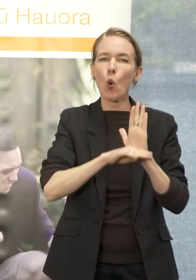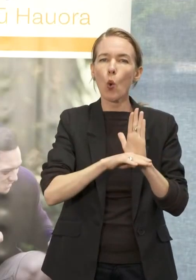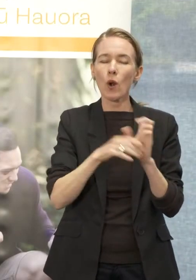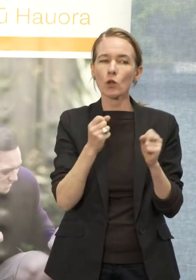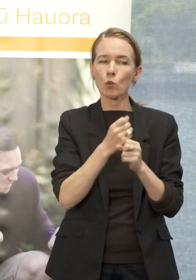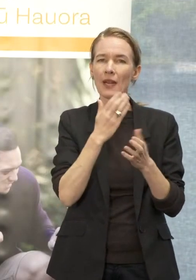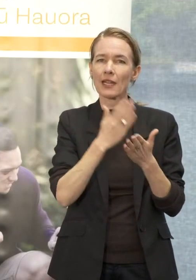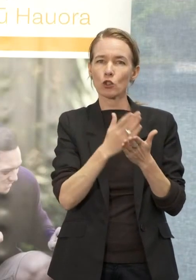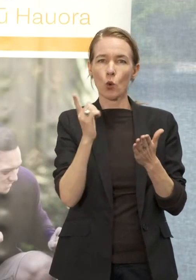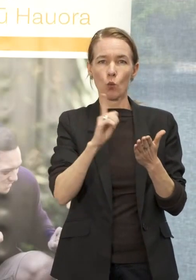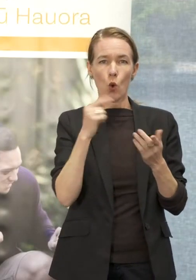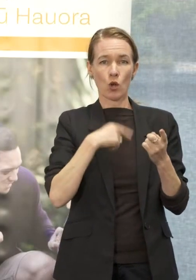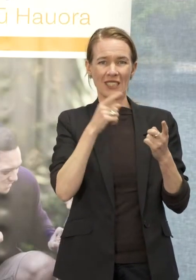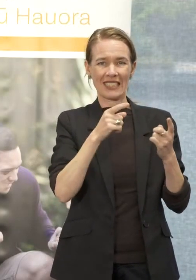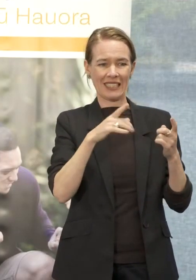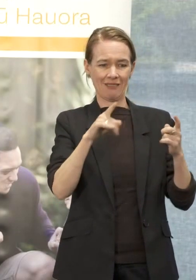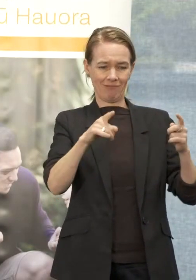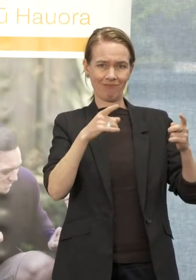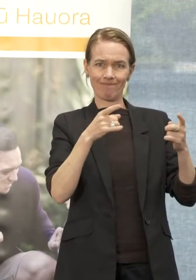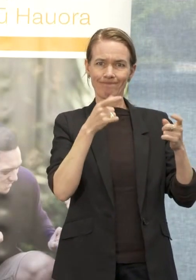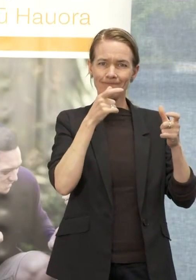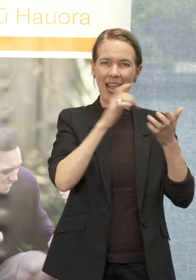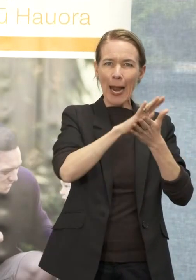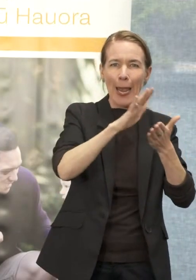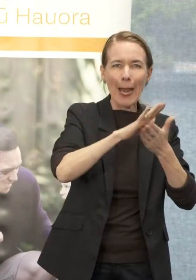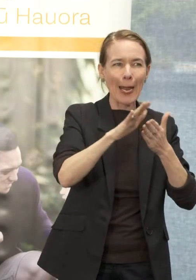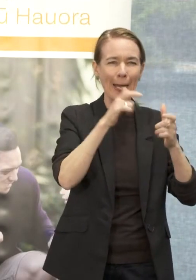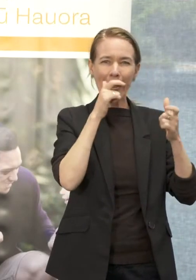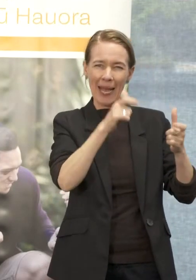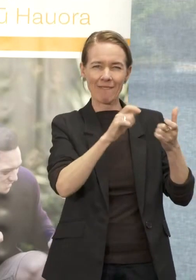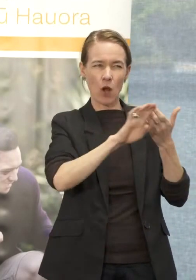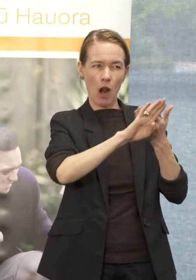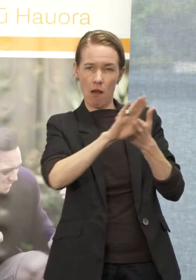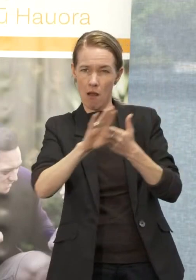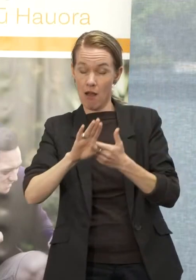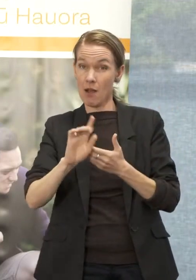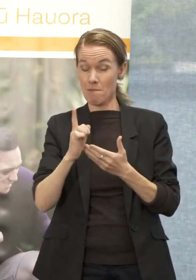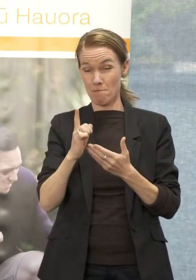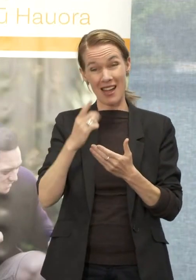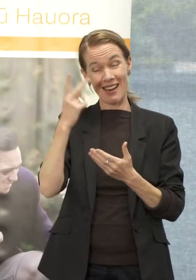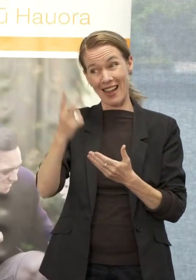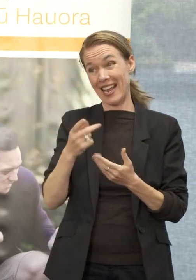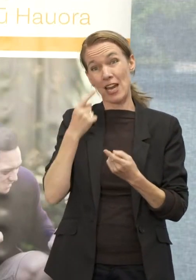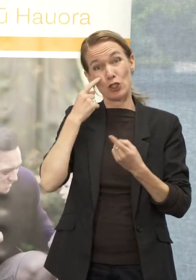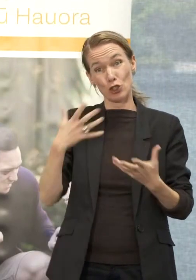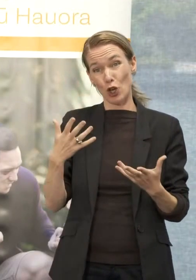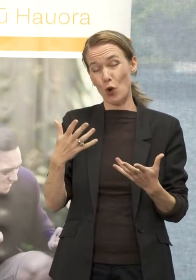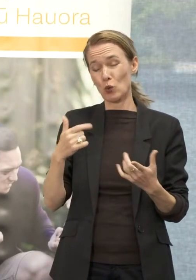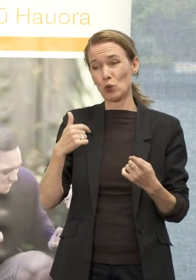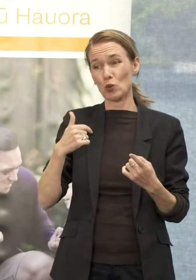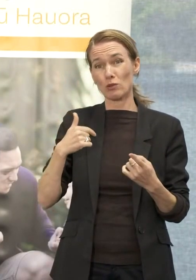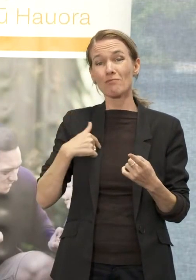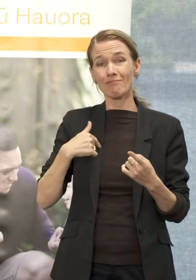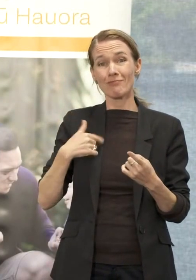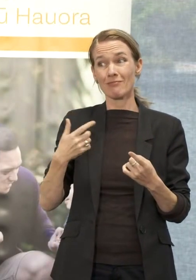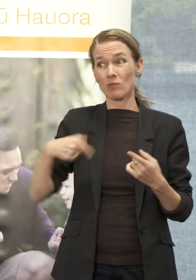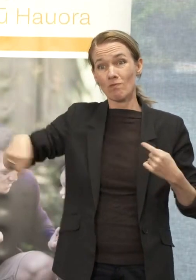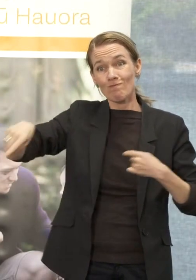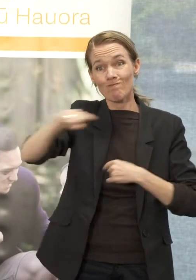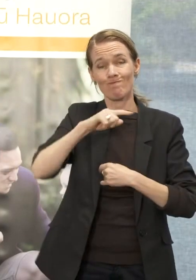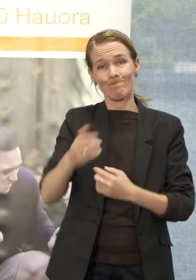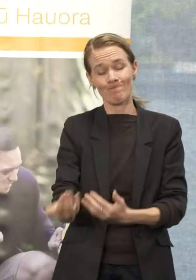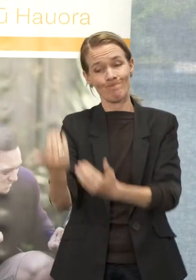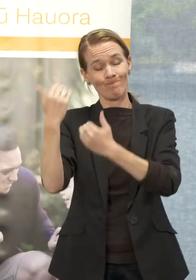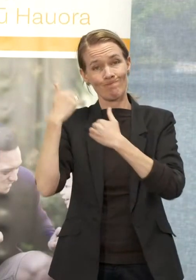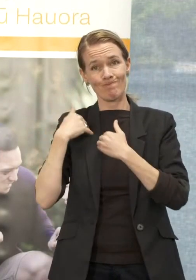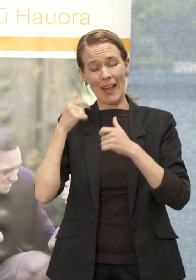important it is to be completely vigilant all the time. So there are, in this particular situation,